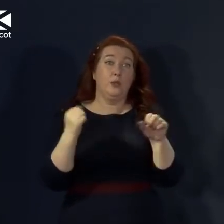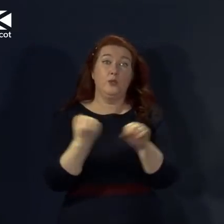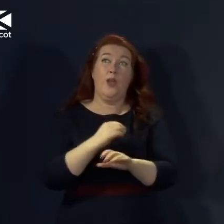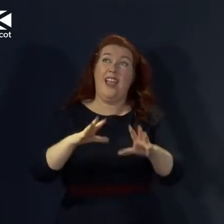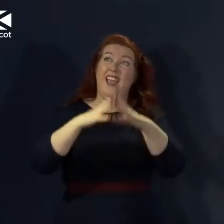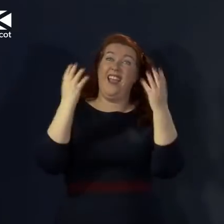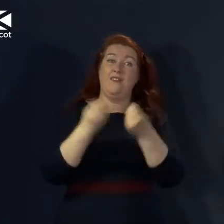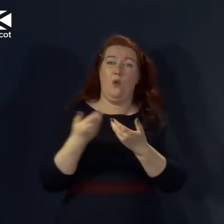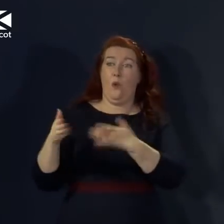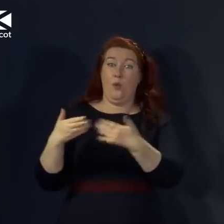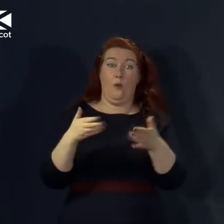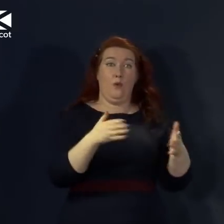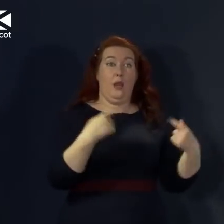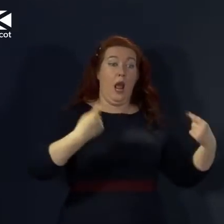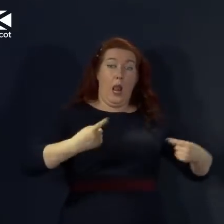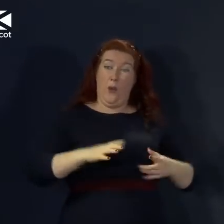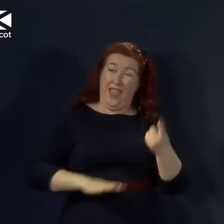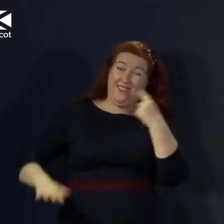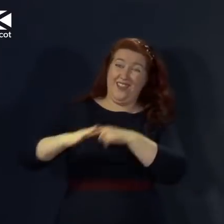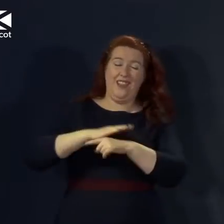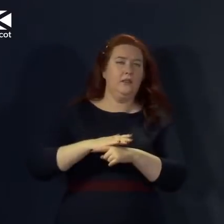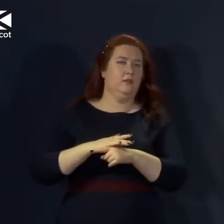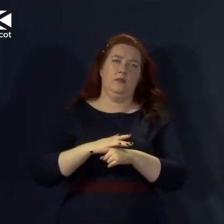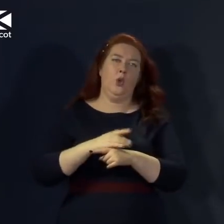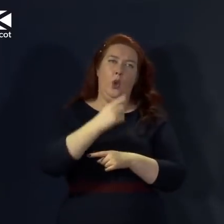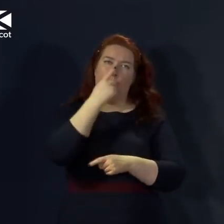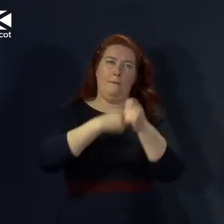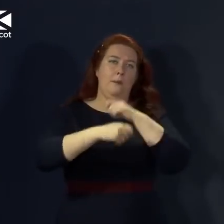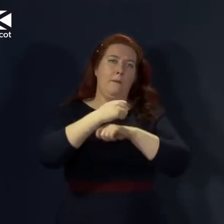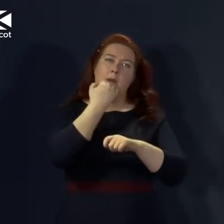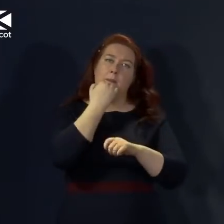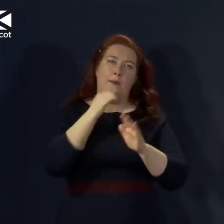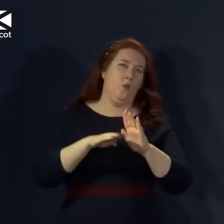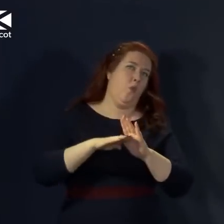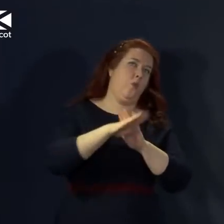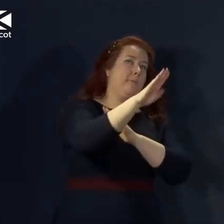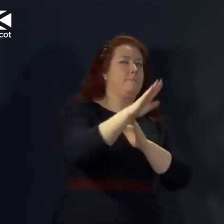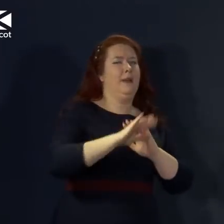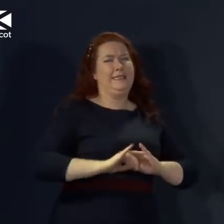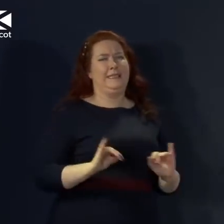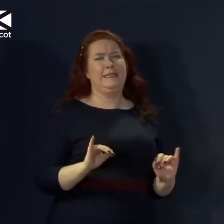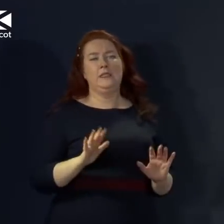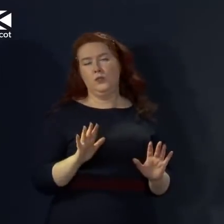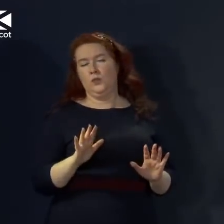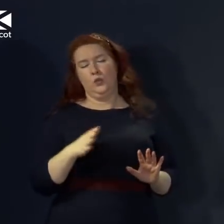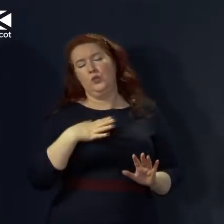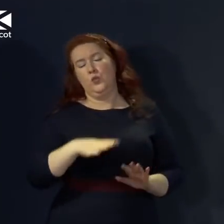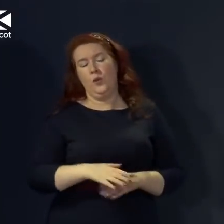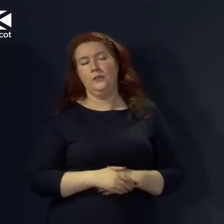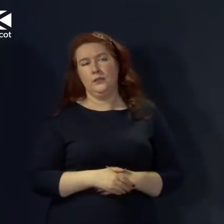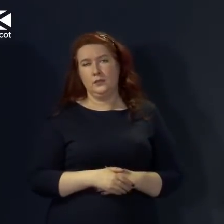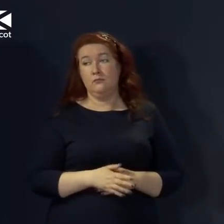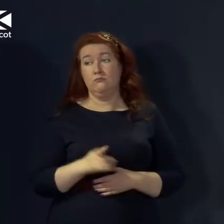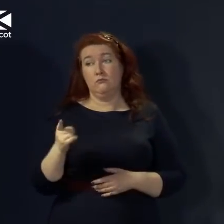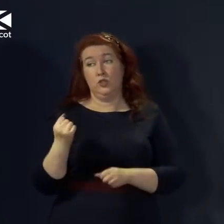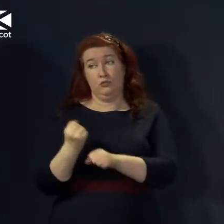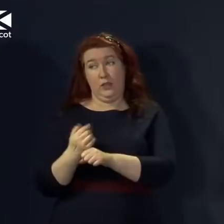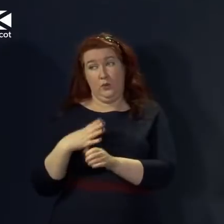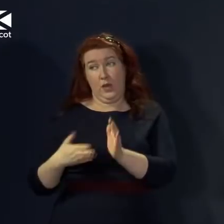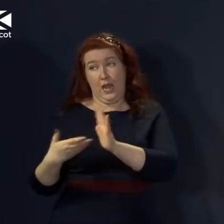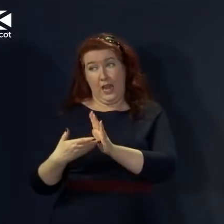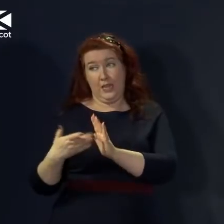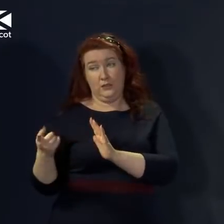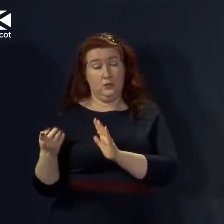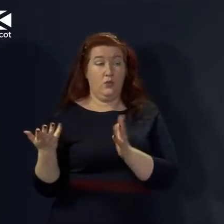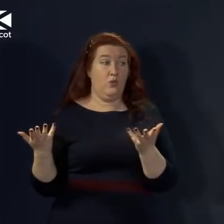at once, we would very quickly go back the way. And it's simply about trying to avoid that. So I don't know, Gregor, whether you want to add anything on